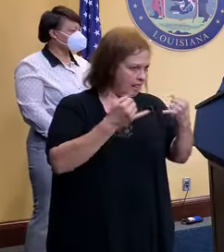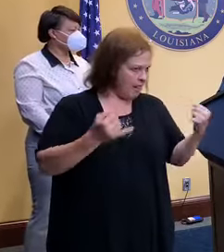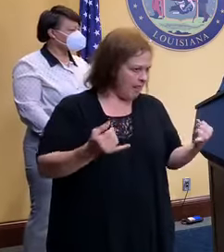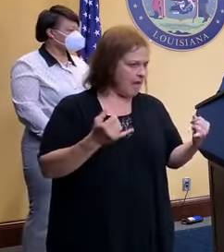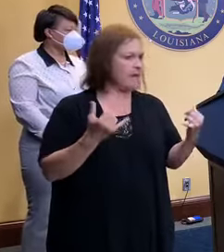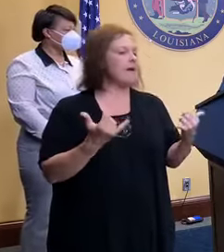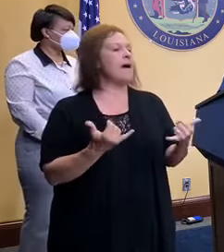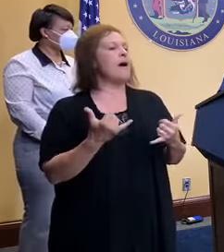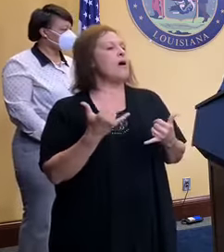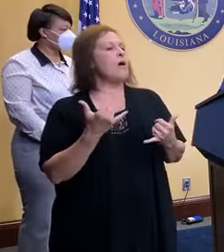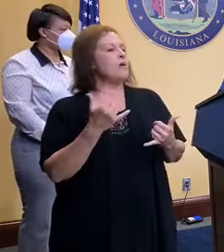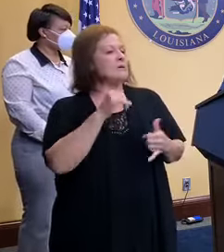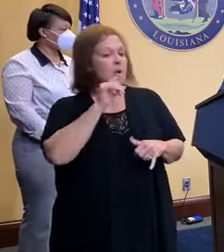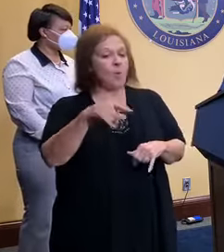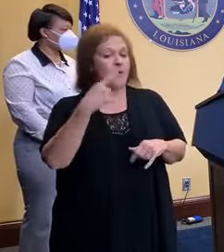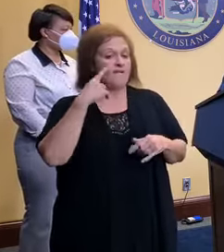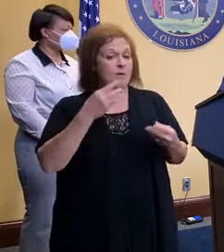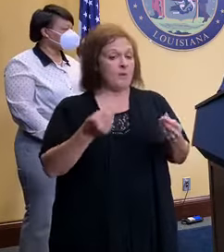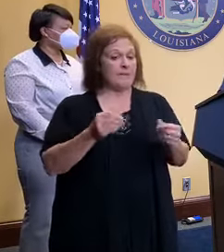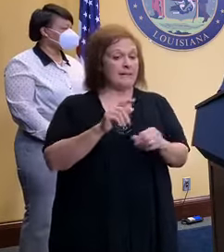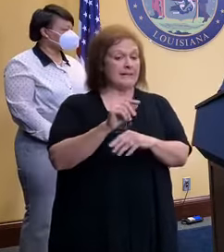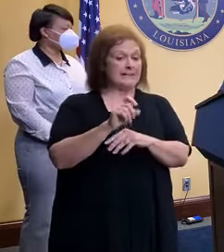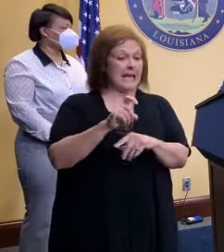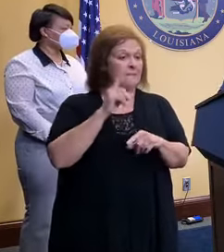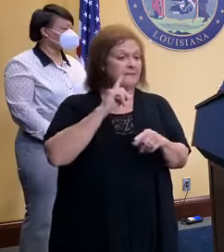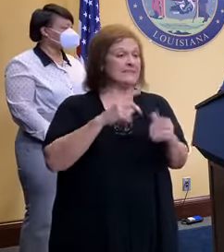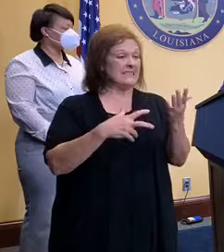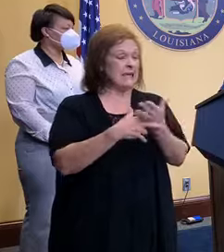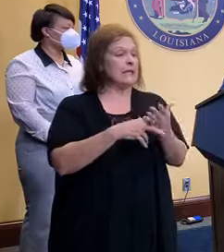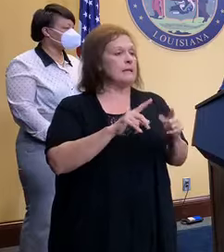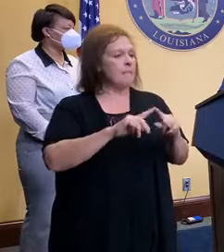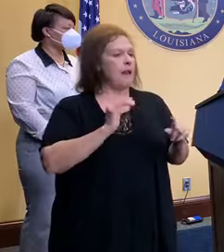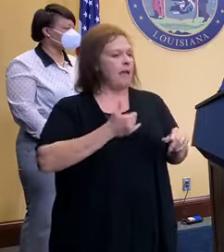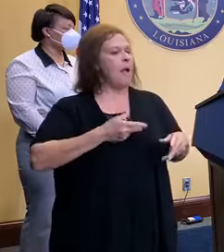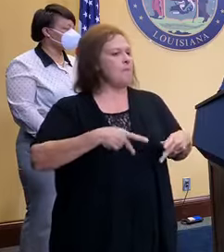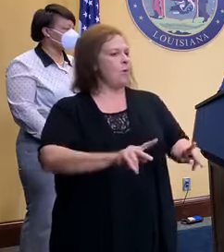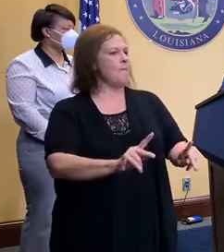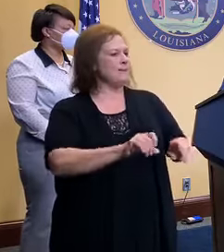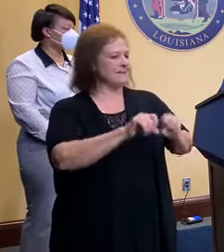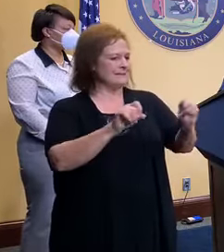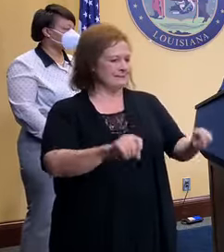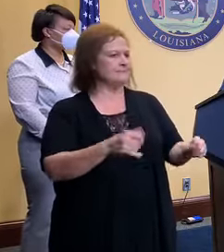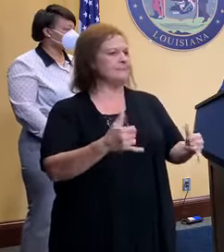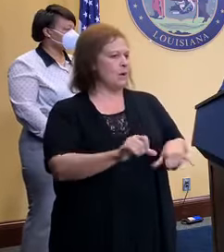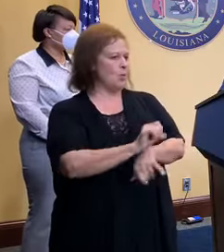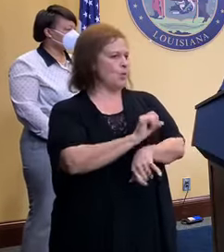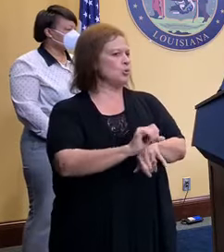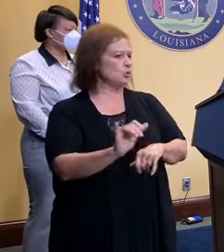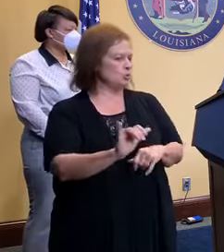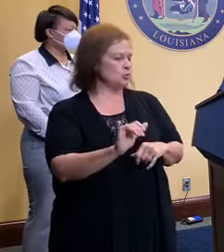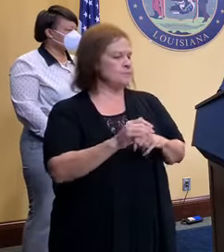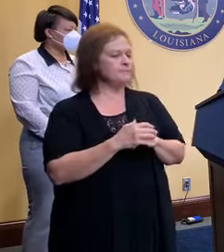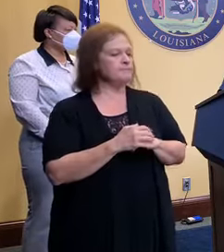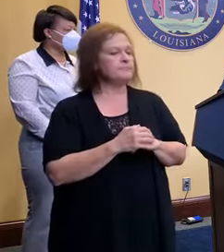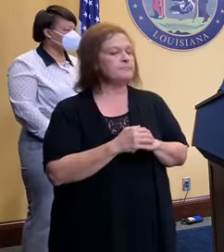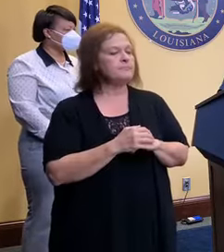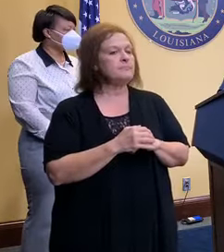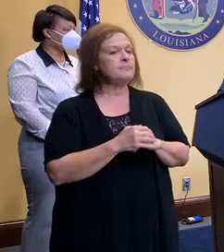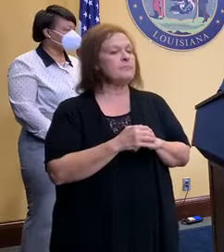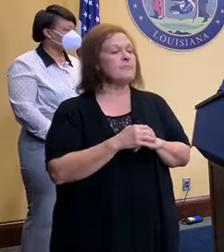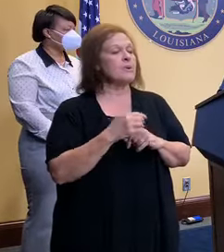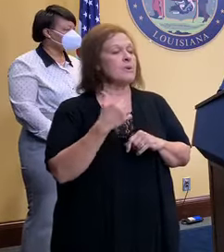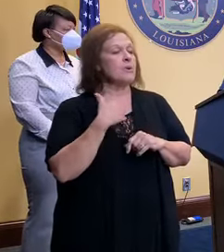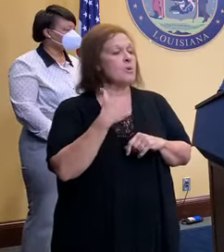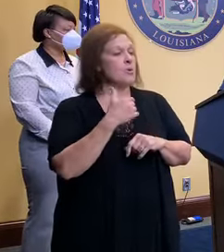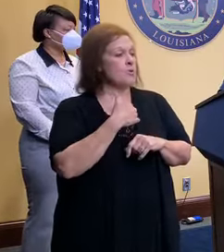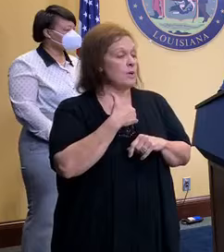That is for not only property taxes and traffic tickets, but our permitting system is now online again as well. We have invested